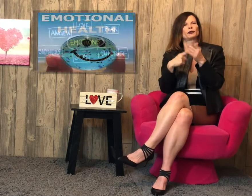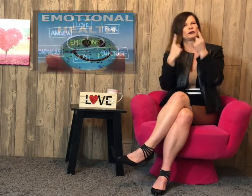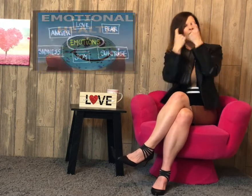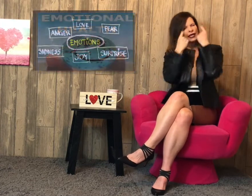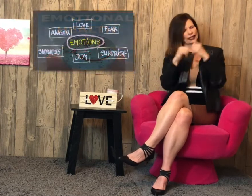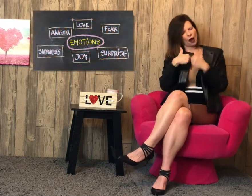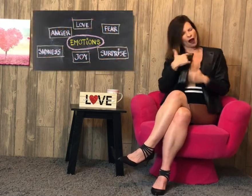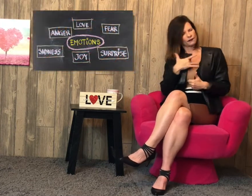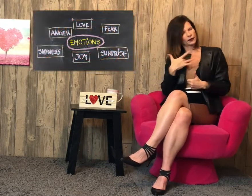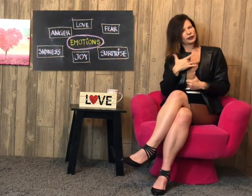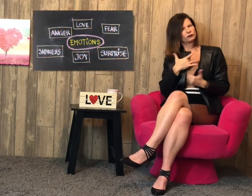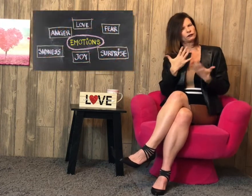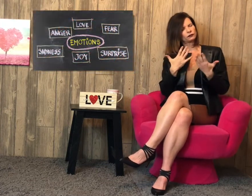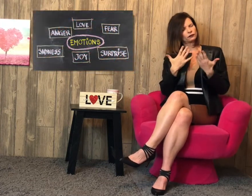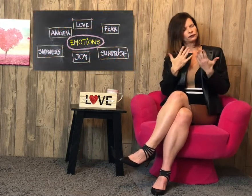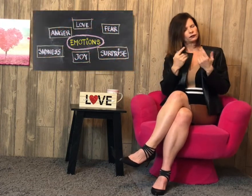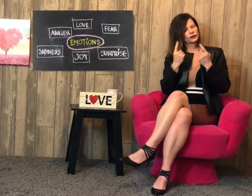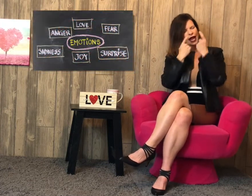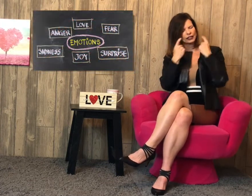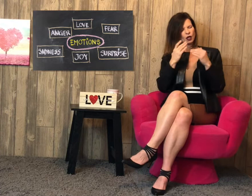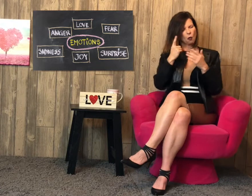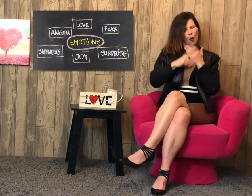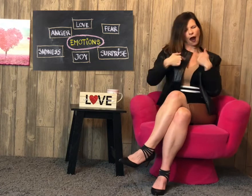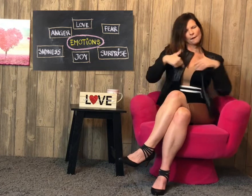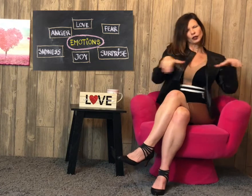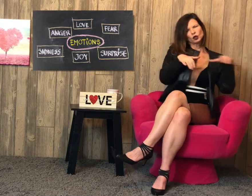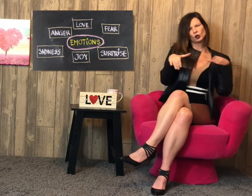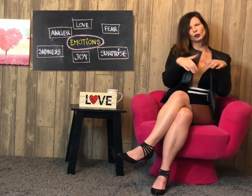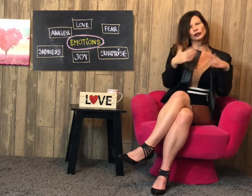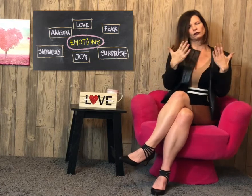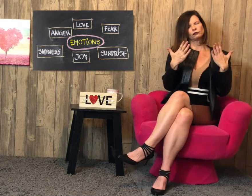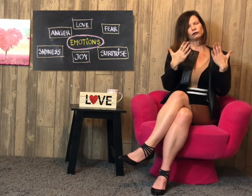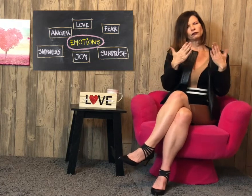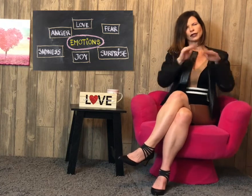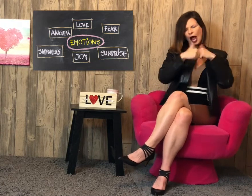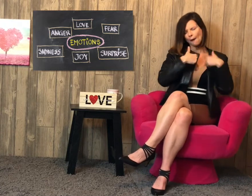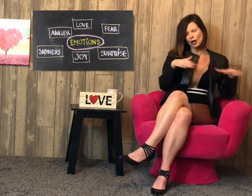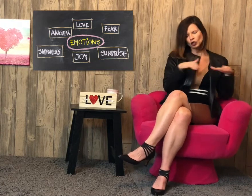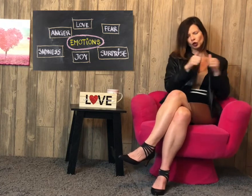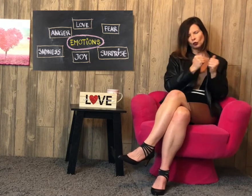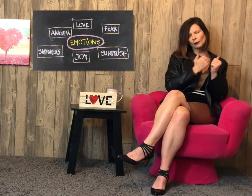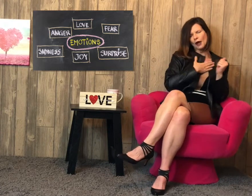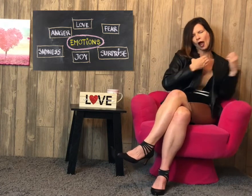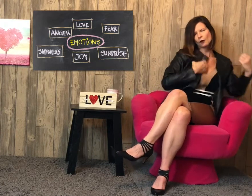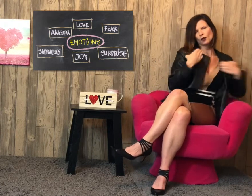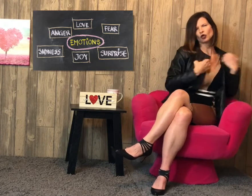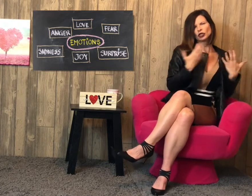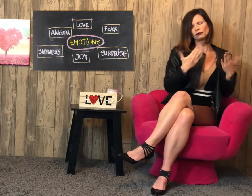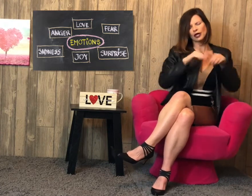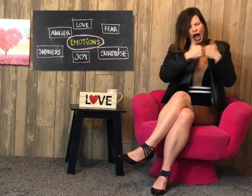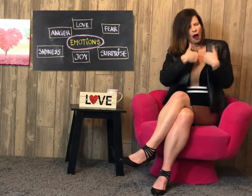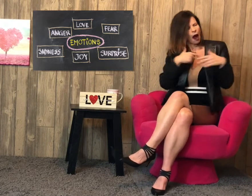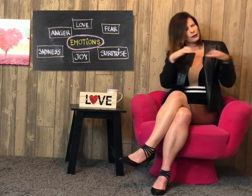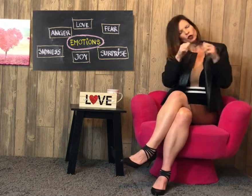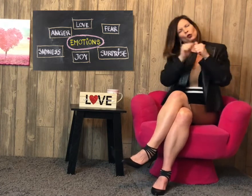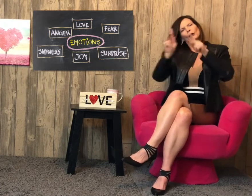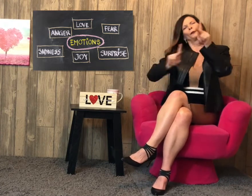we need to ask ourselves, how are we feeling? What are we doing? How are we with our emotions? And how are we